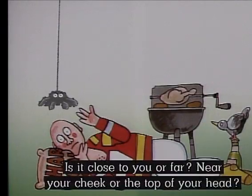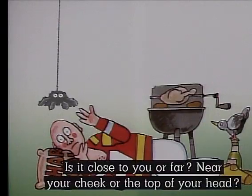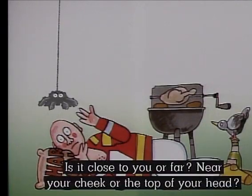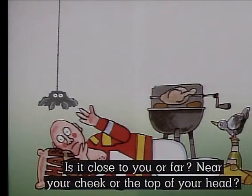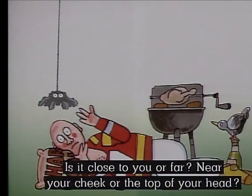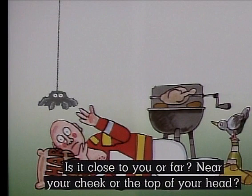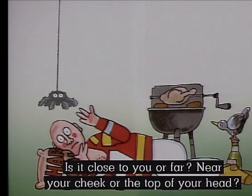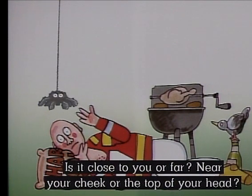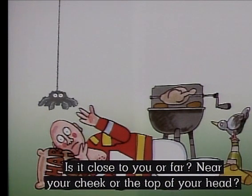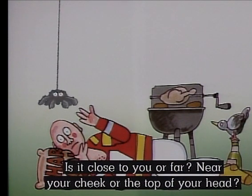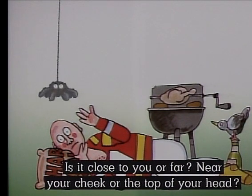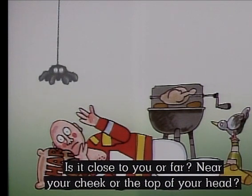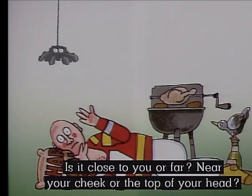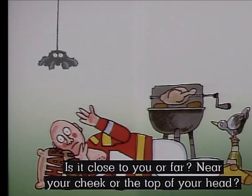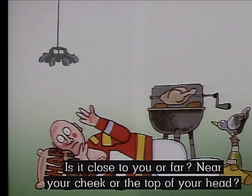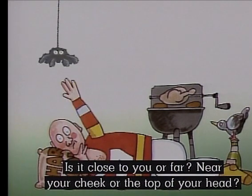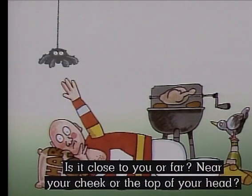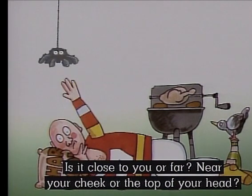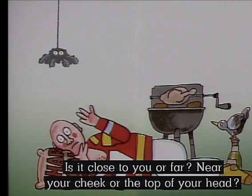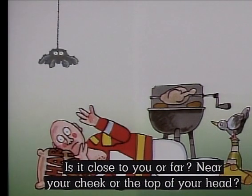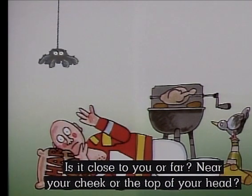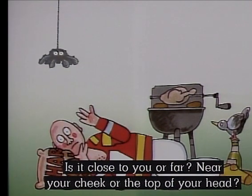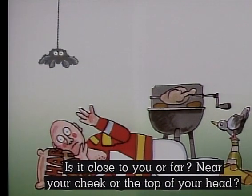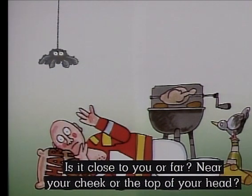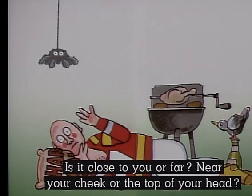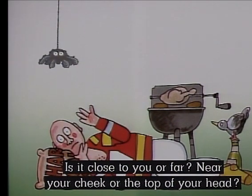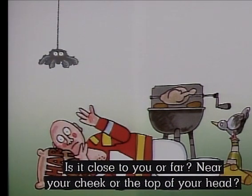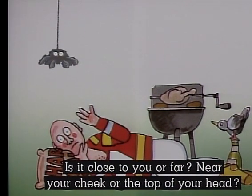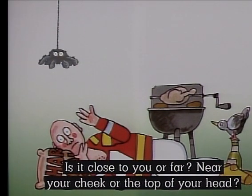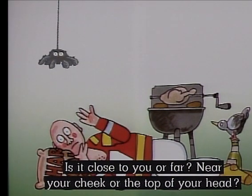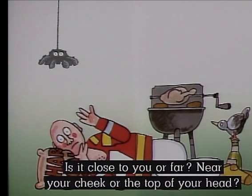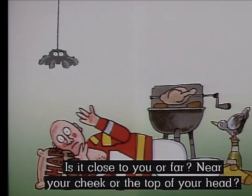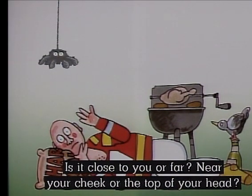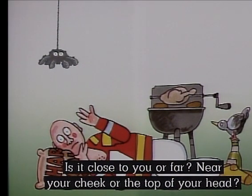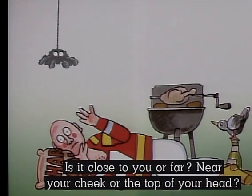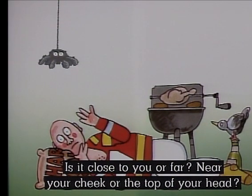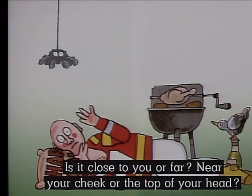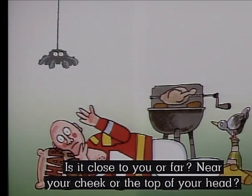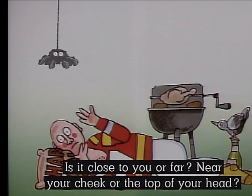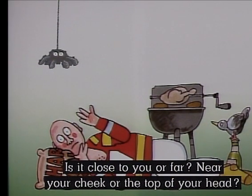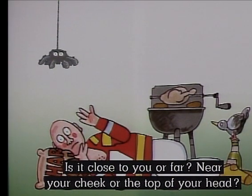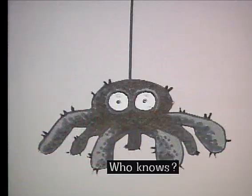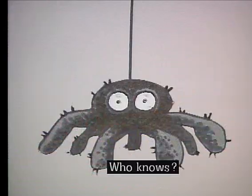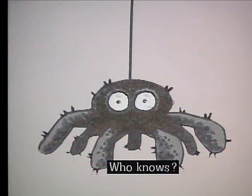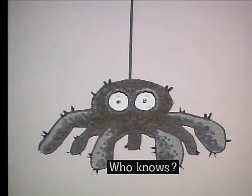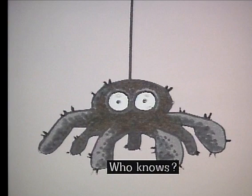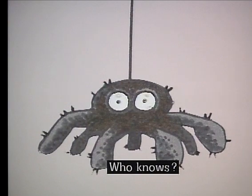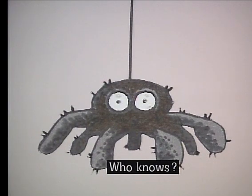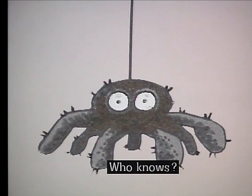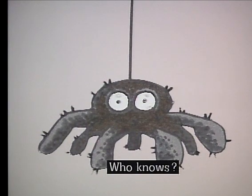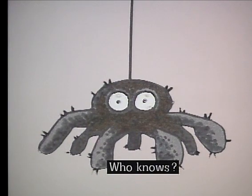it close to you or far? Is it near your cheek or near the top of your head? Who knows?